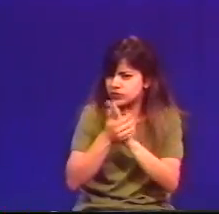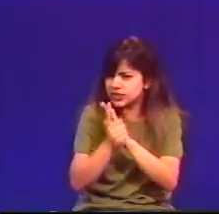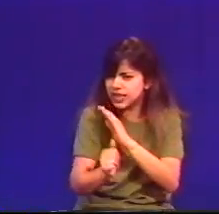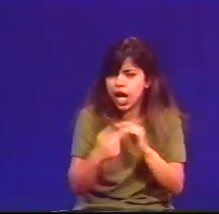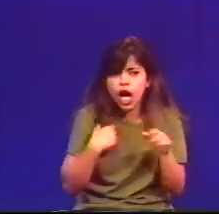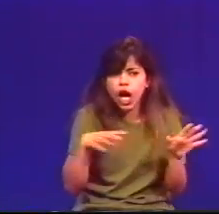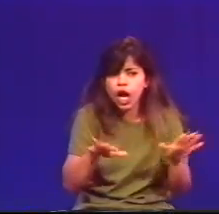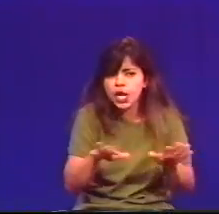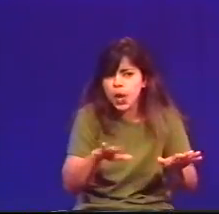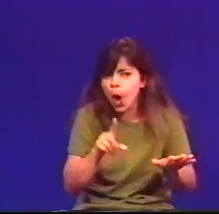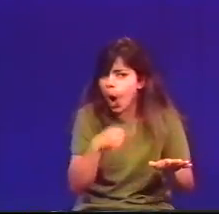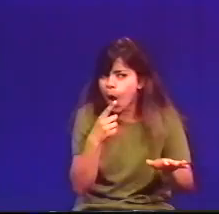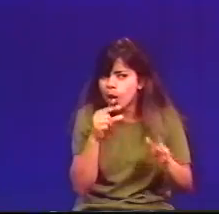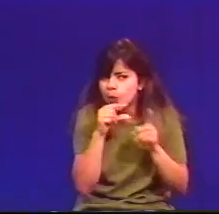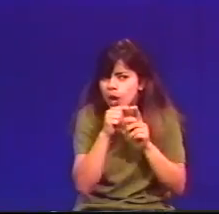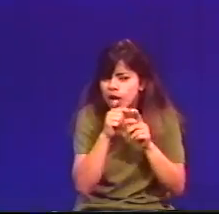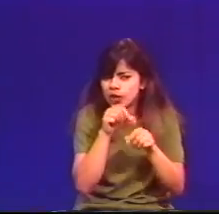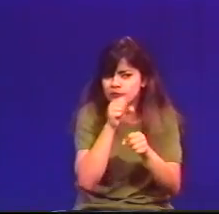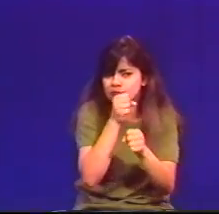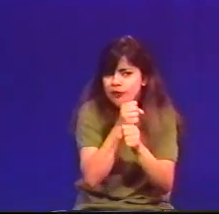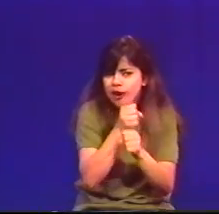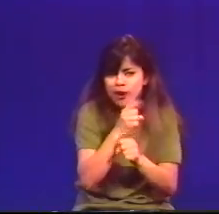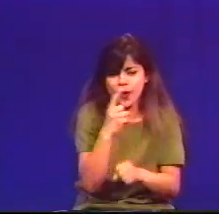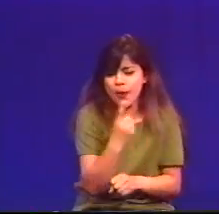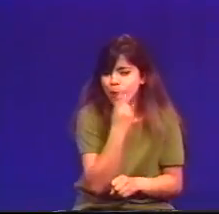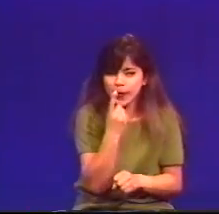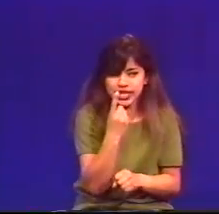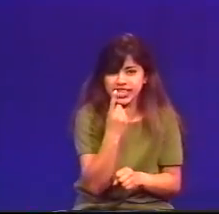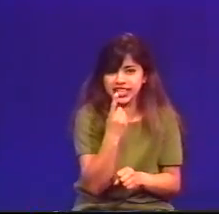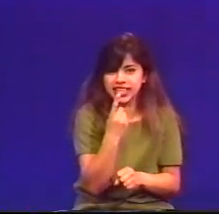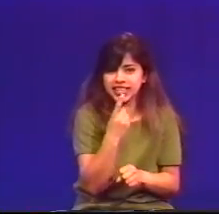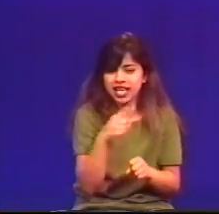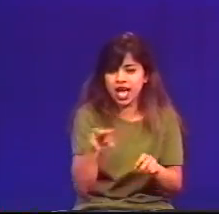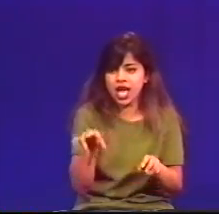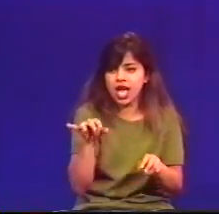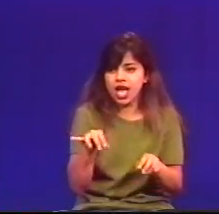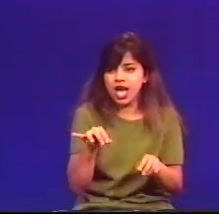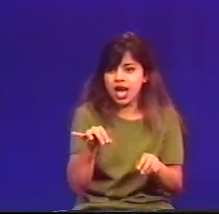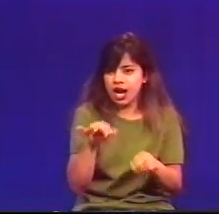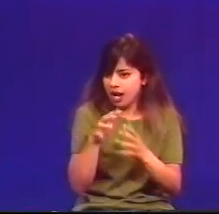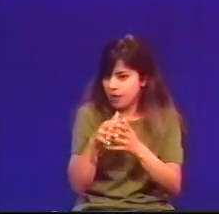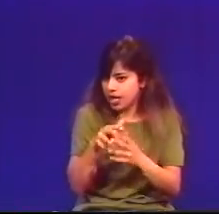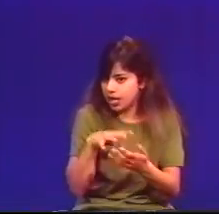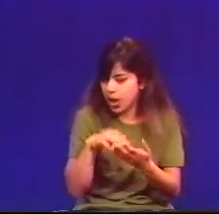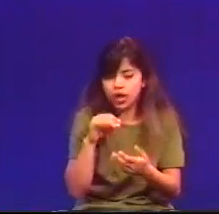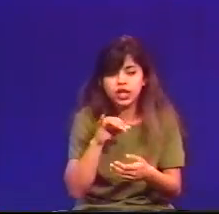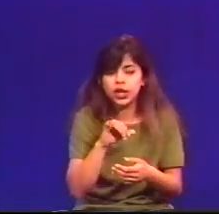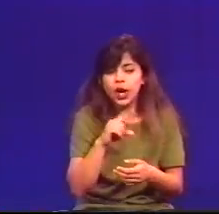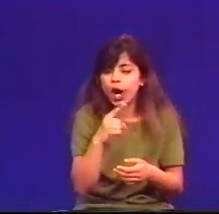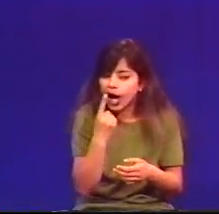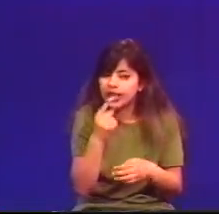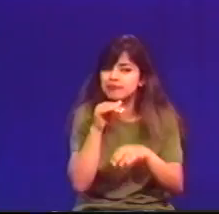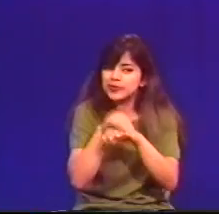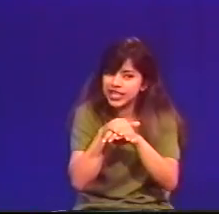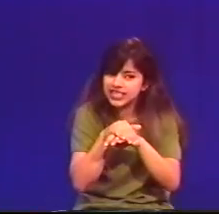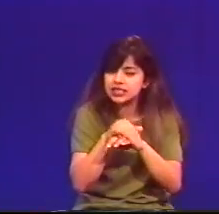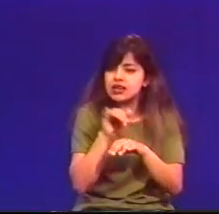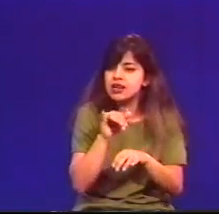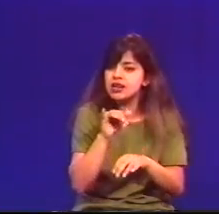Of course, this later became a joke among myself and some of my deaf friends, because they were impressed with how much sign language my family was